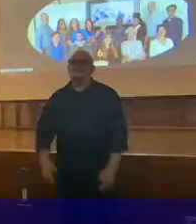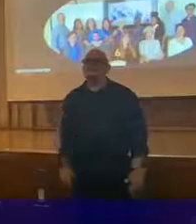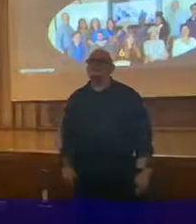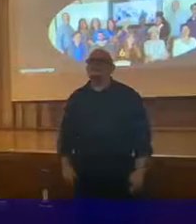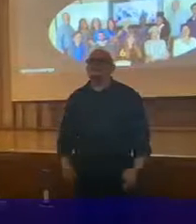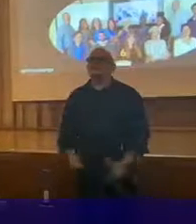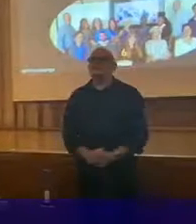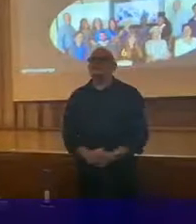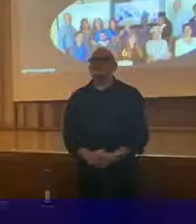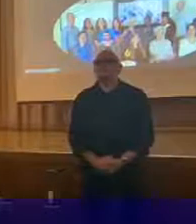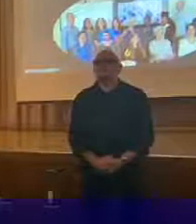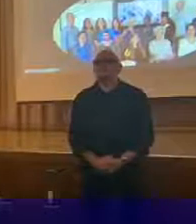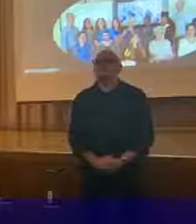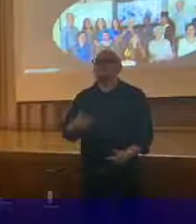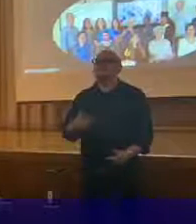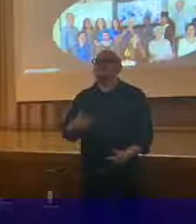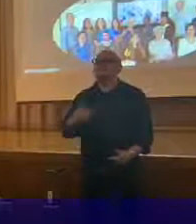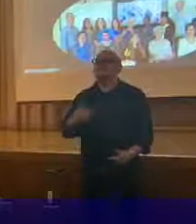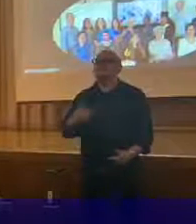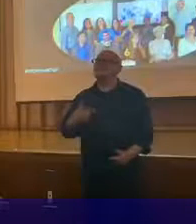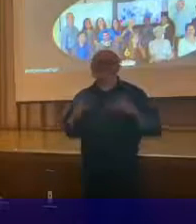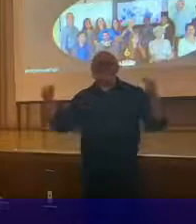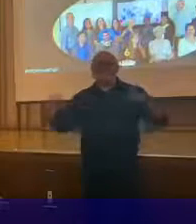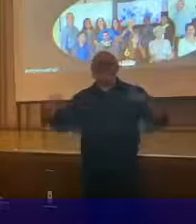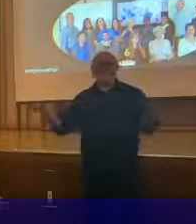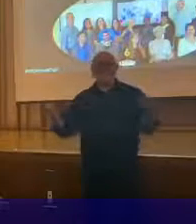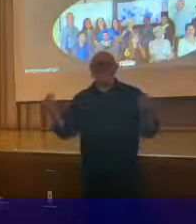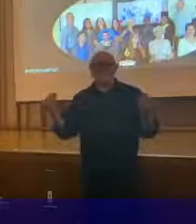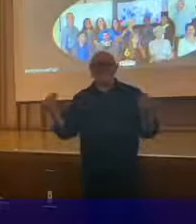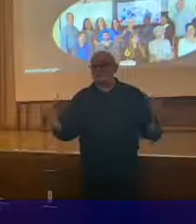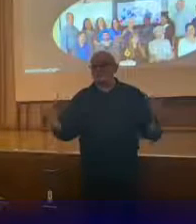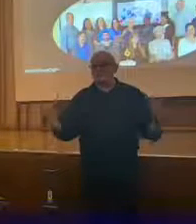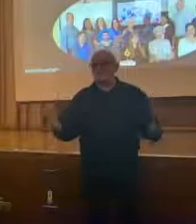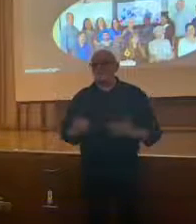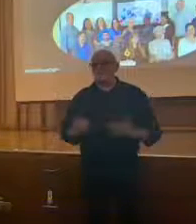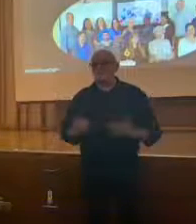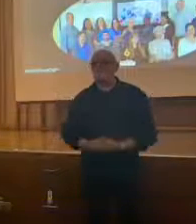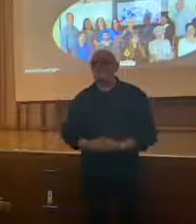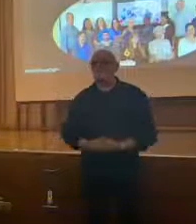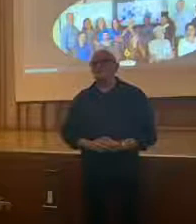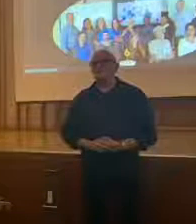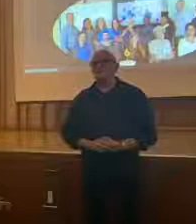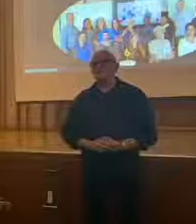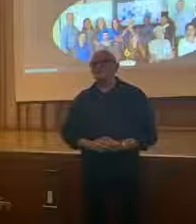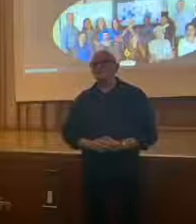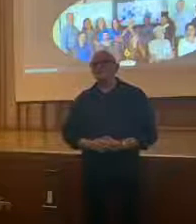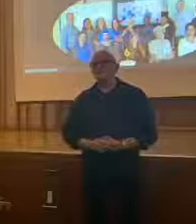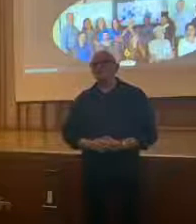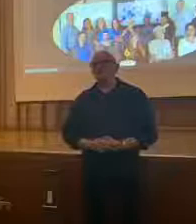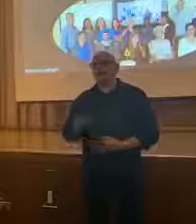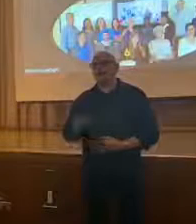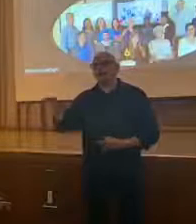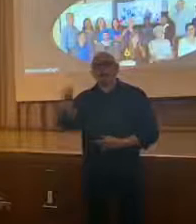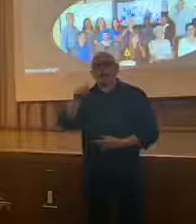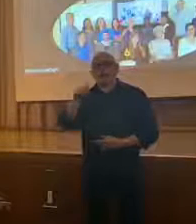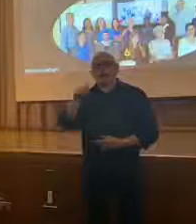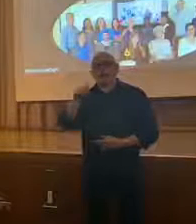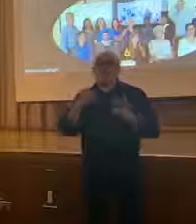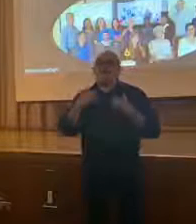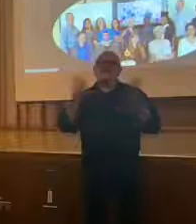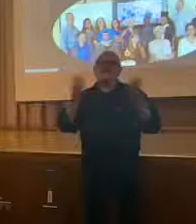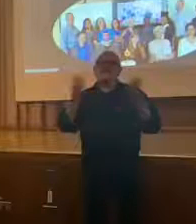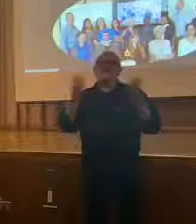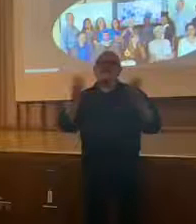I know that you all have many options when it comes to professional development, so I'm really glad that you made the cut and that you're here